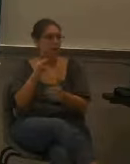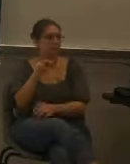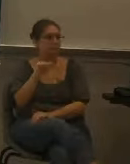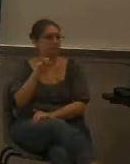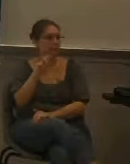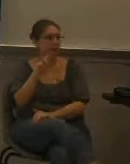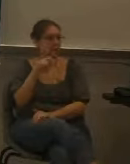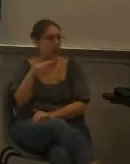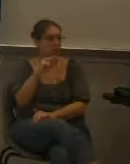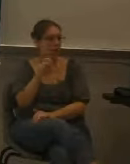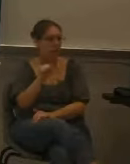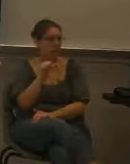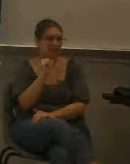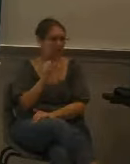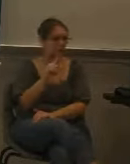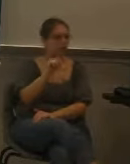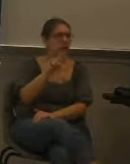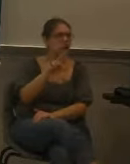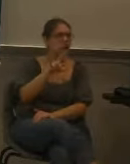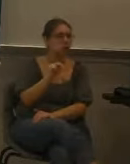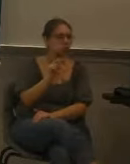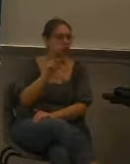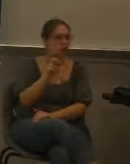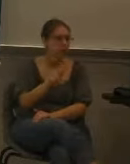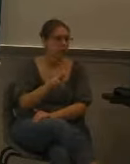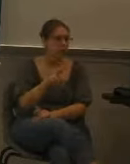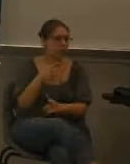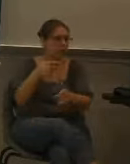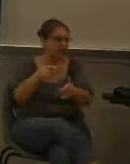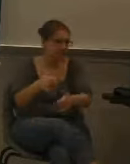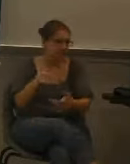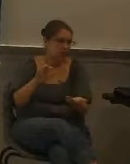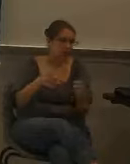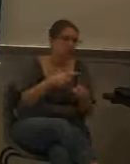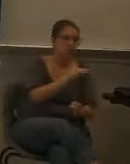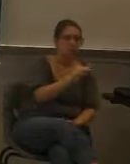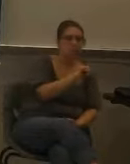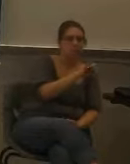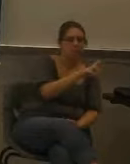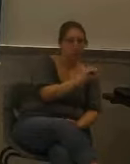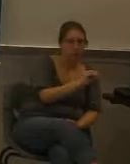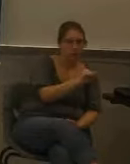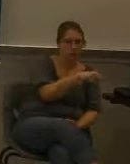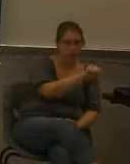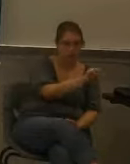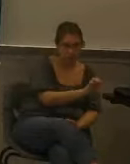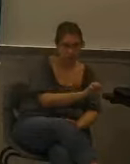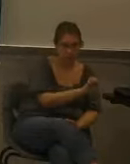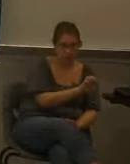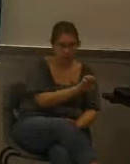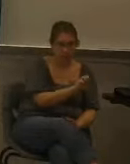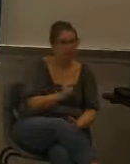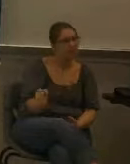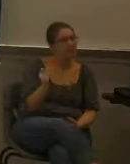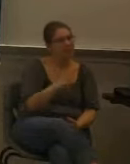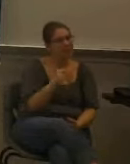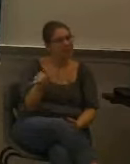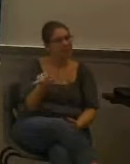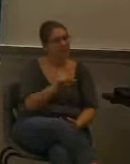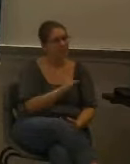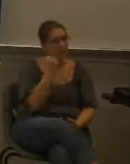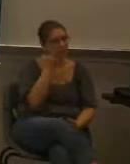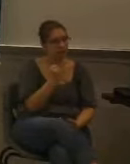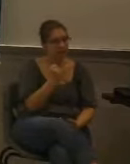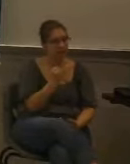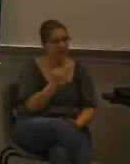don't turn over really, really quickly like microalgae might. And so this gets us back to the same idea that